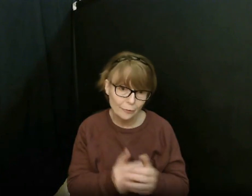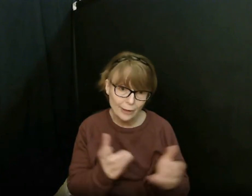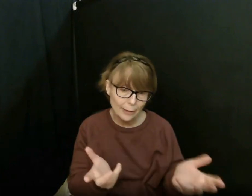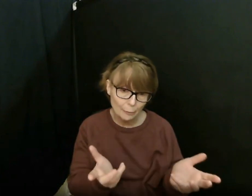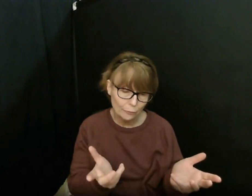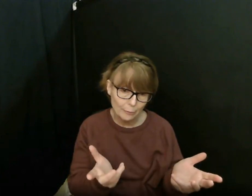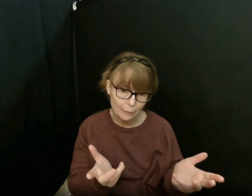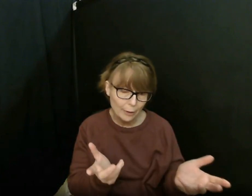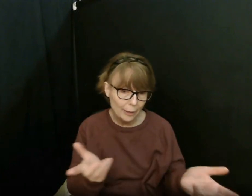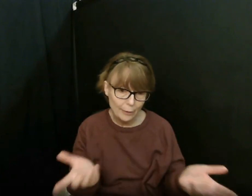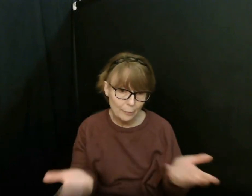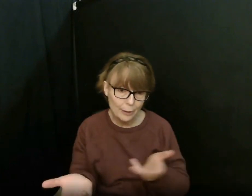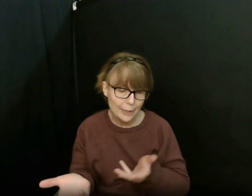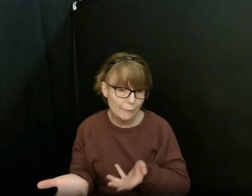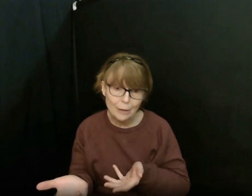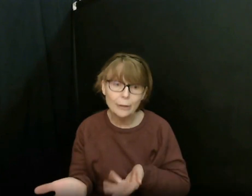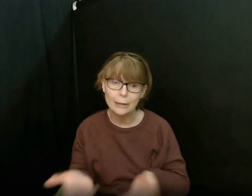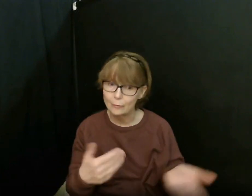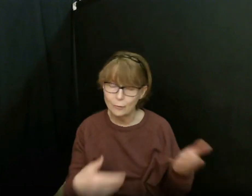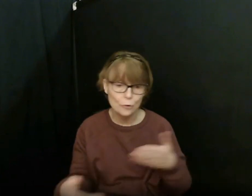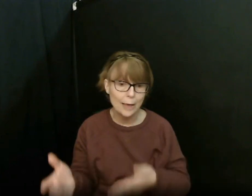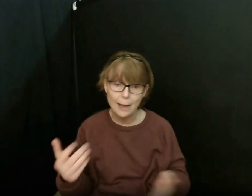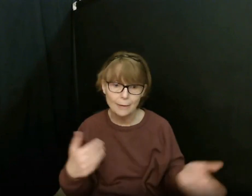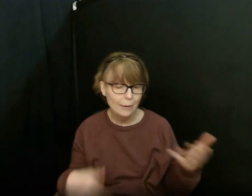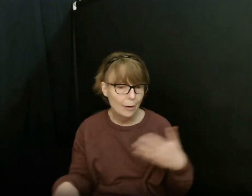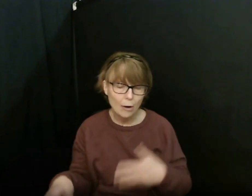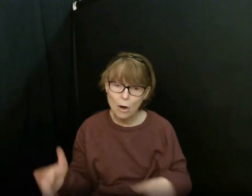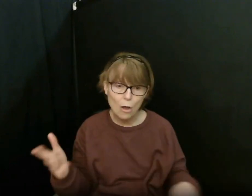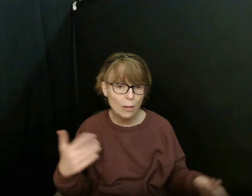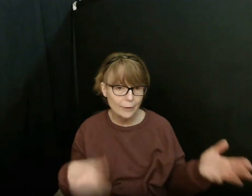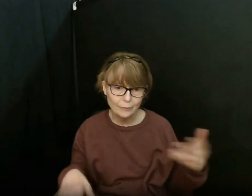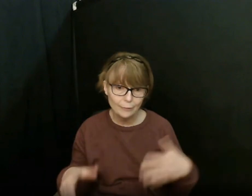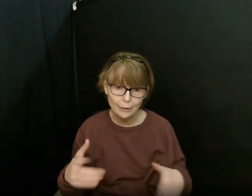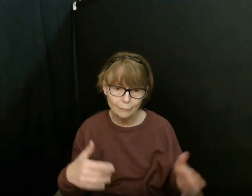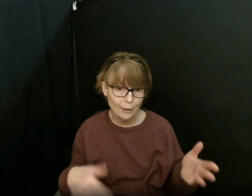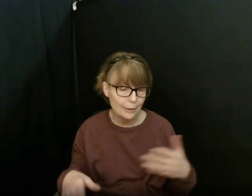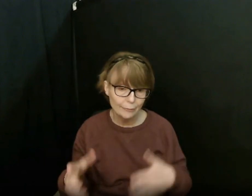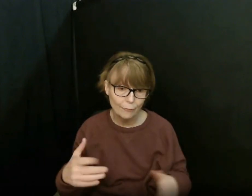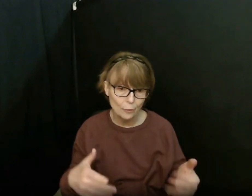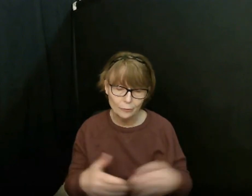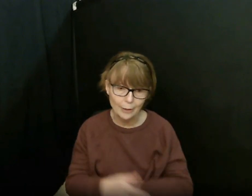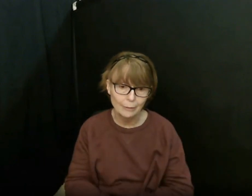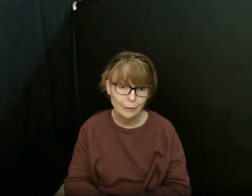second language. They were Native American, and so you had all of these different varieties of folks that